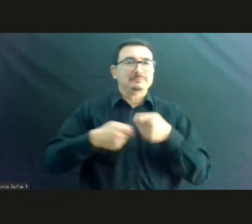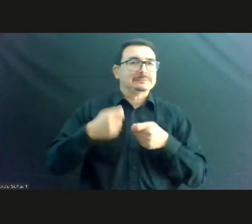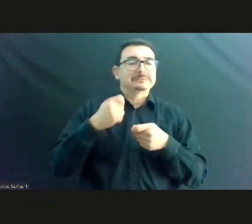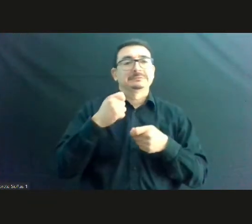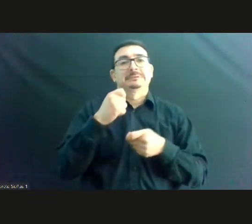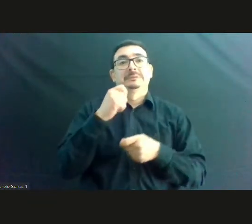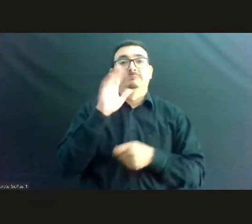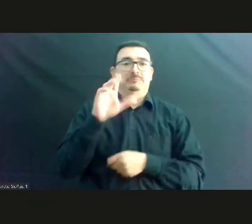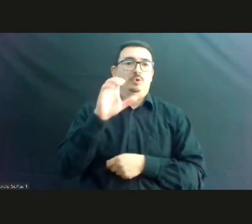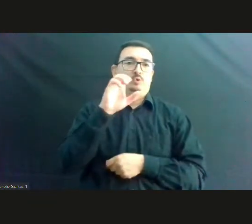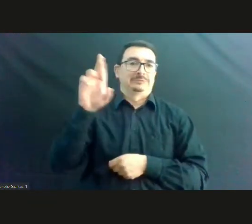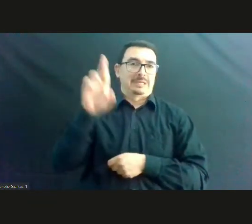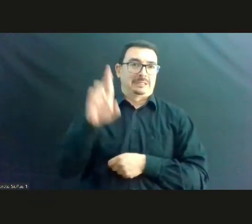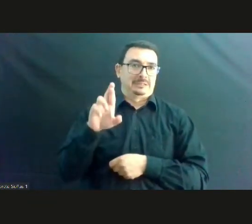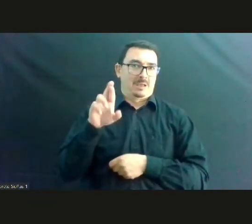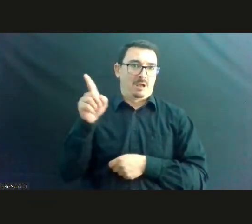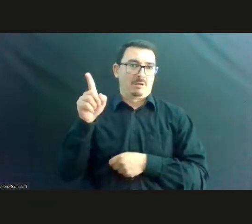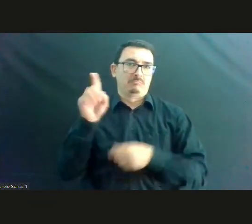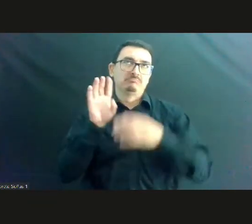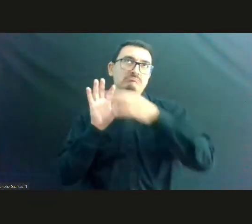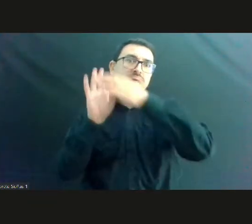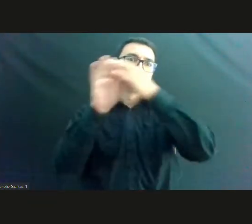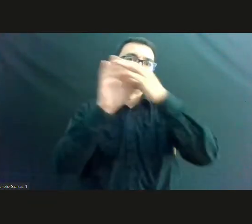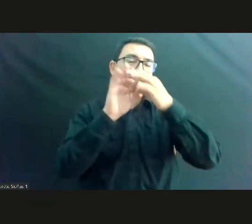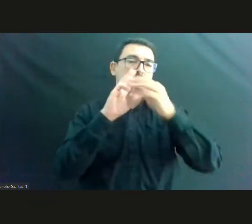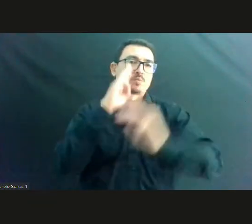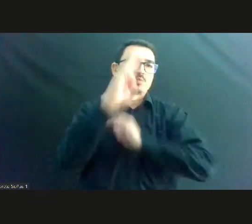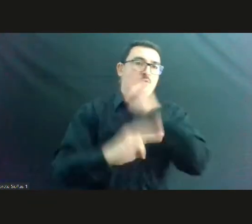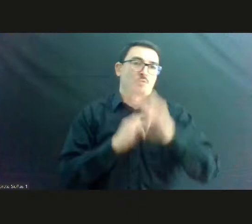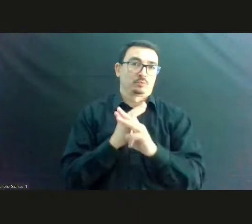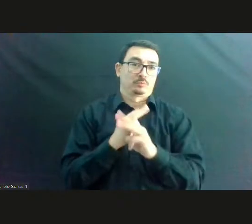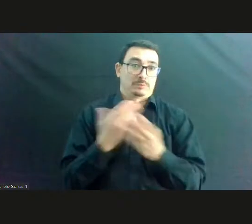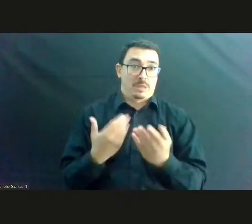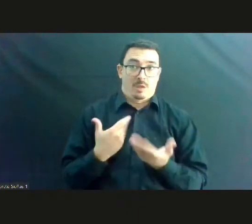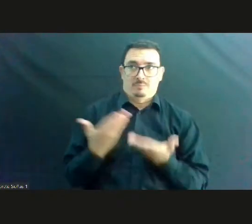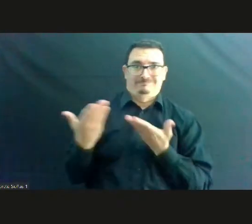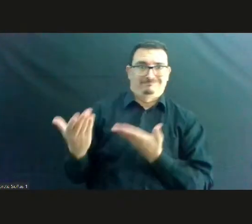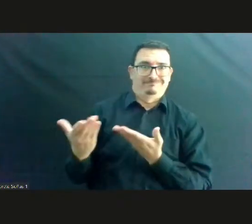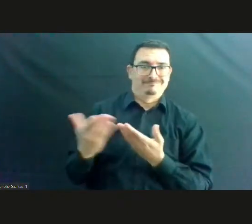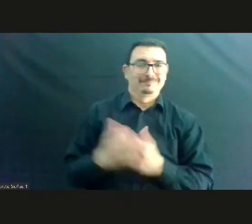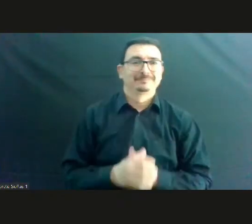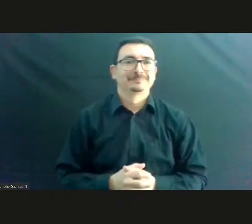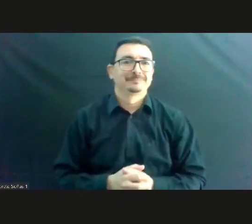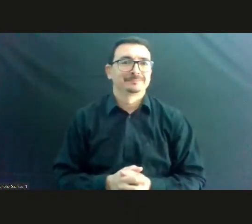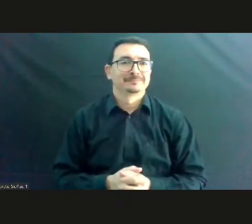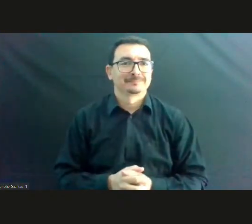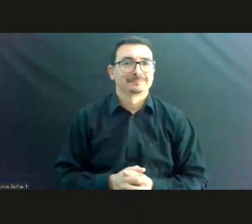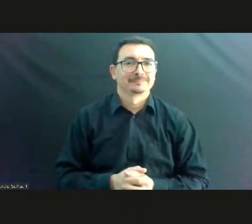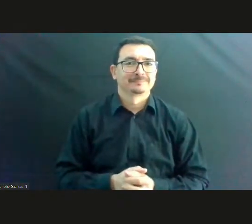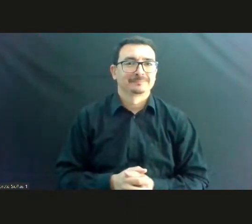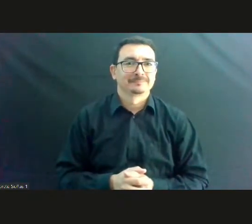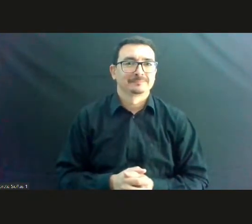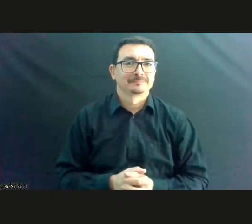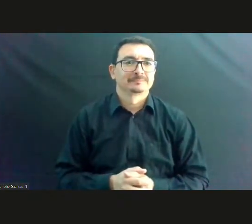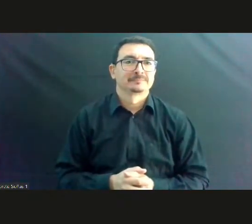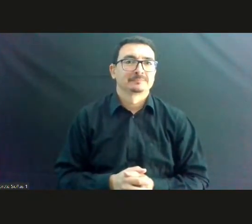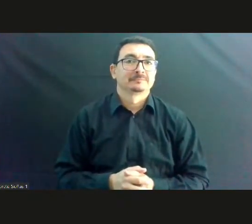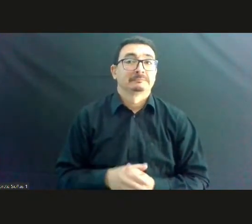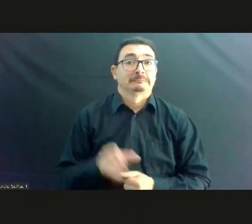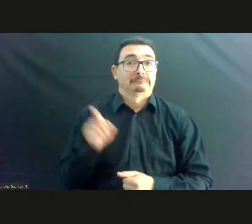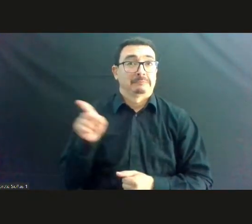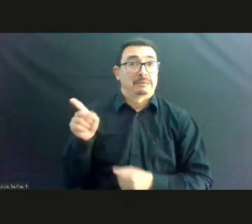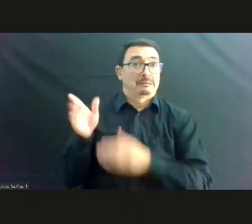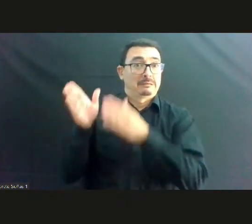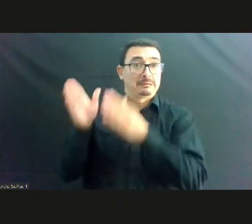And he was sworn in on November 24, 2020. He is responsible for Costa Rican foreign trade policies